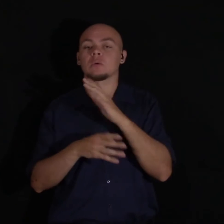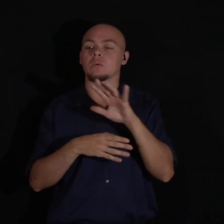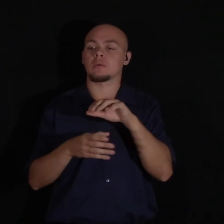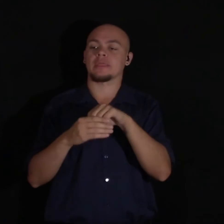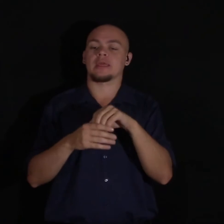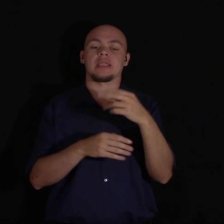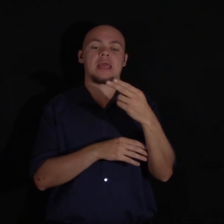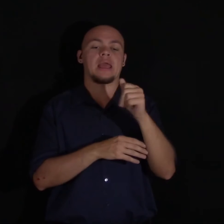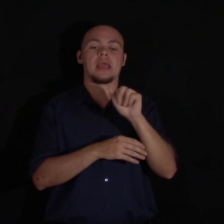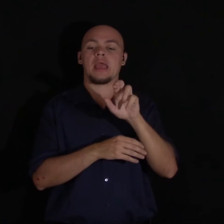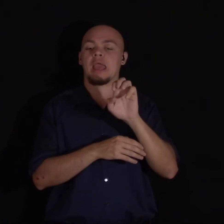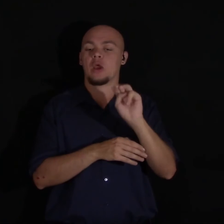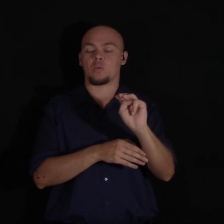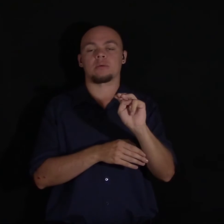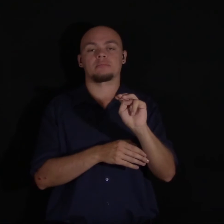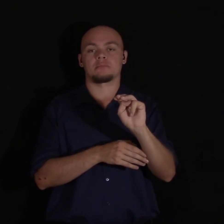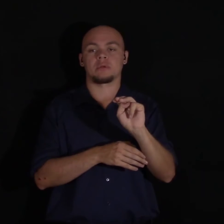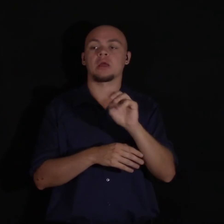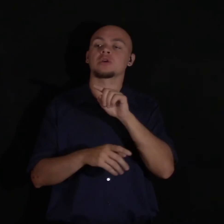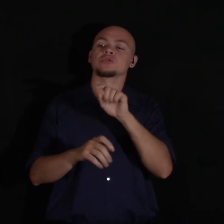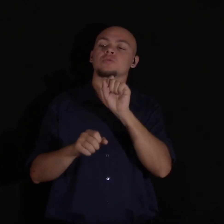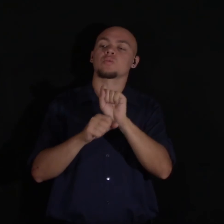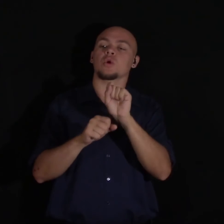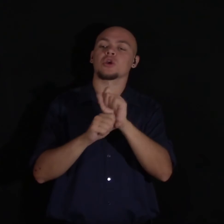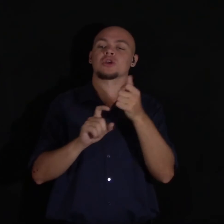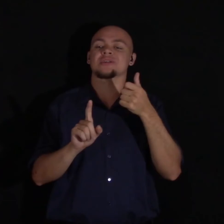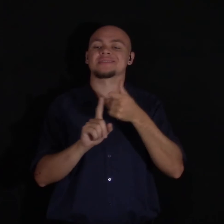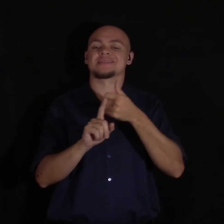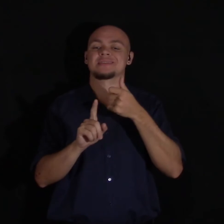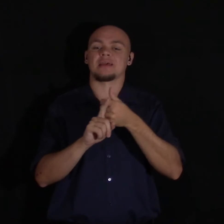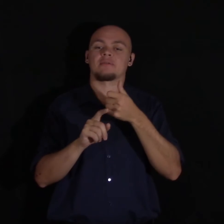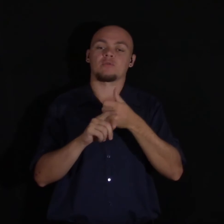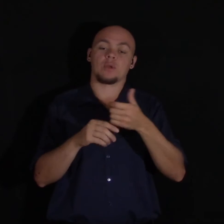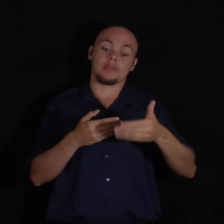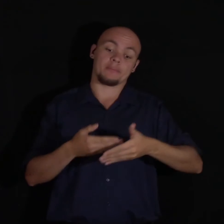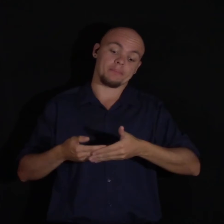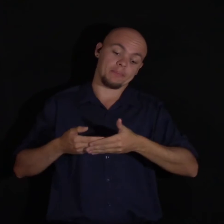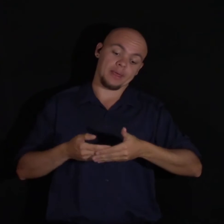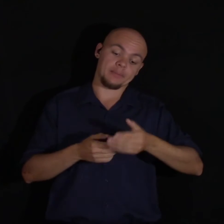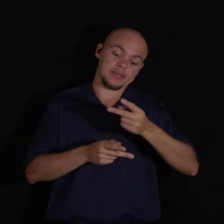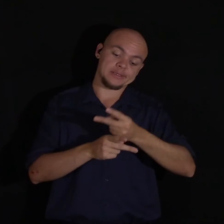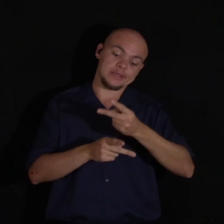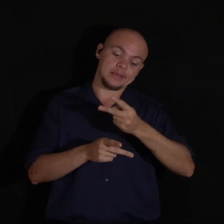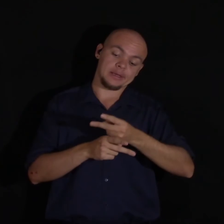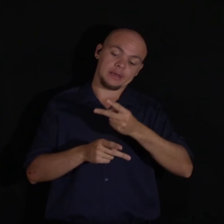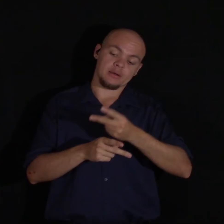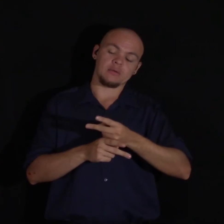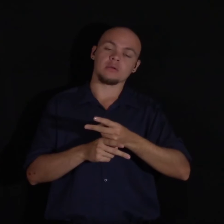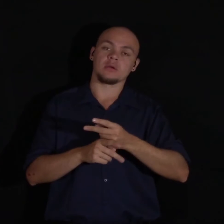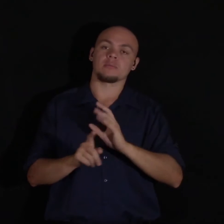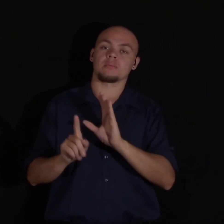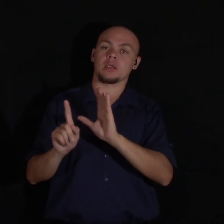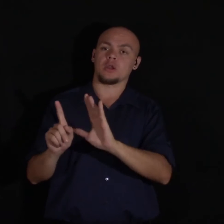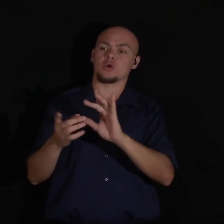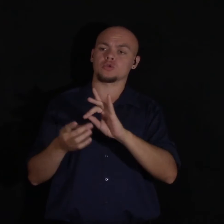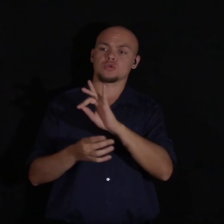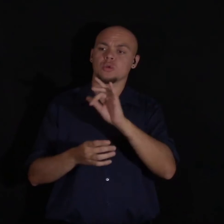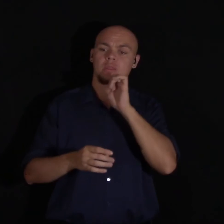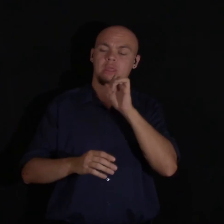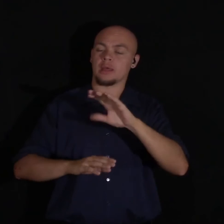allowed only to occupy herself with infantile amusements ill-suited to the temper of her soul, now accustomed